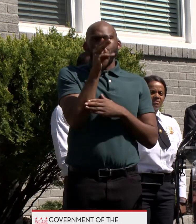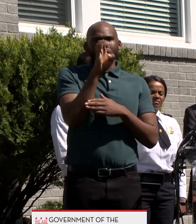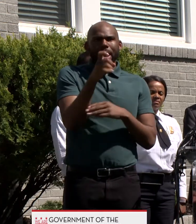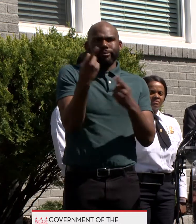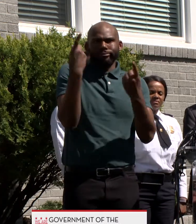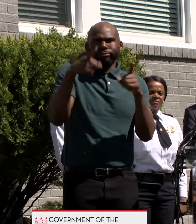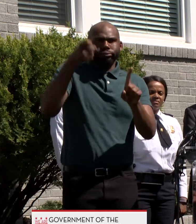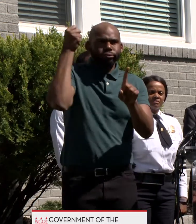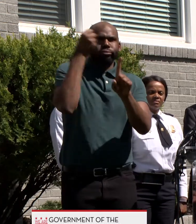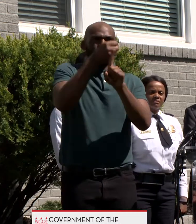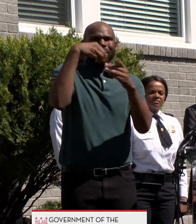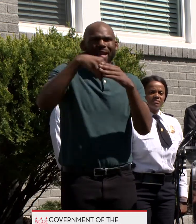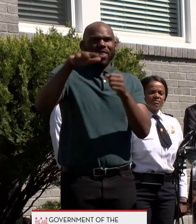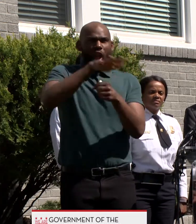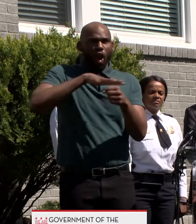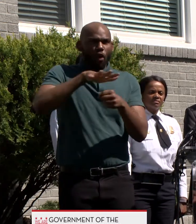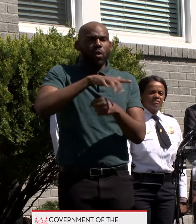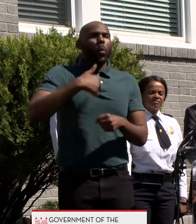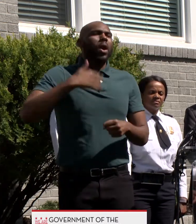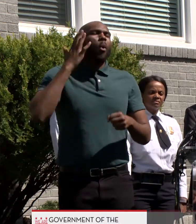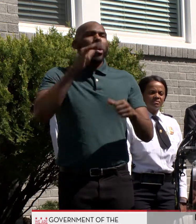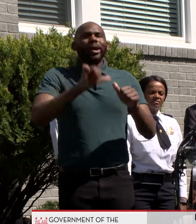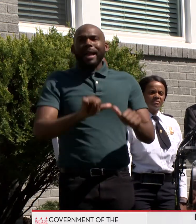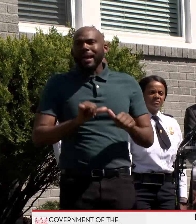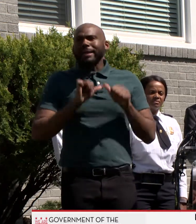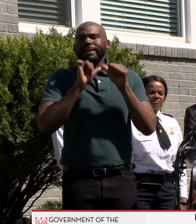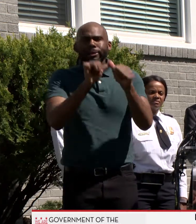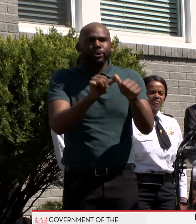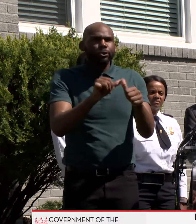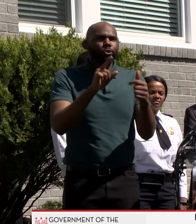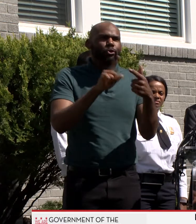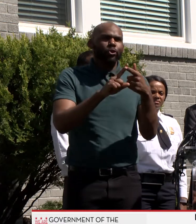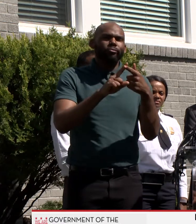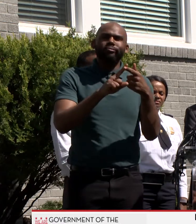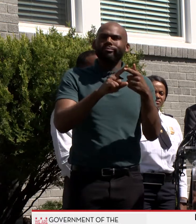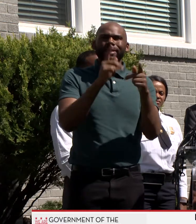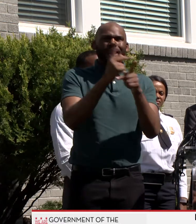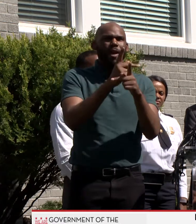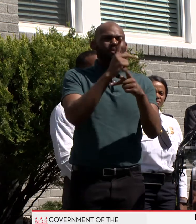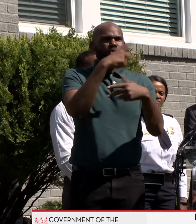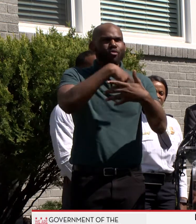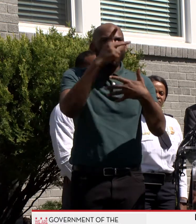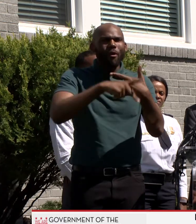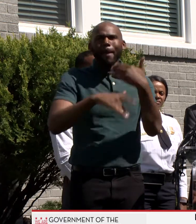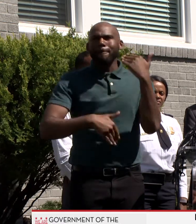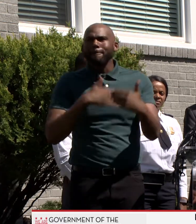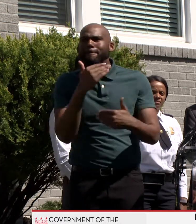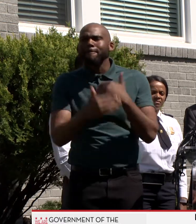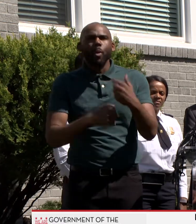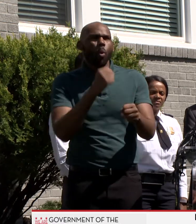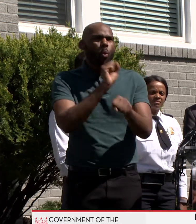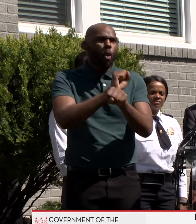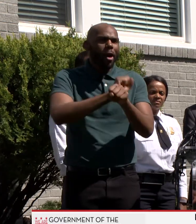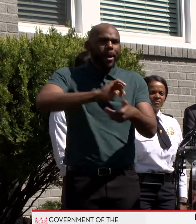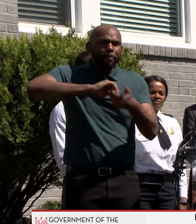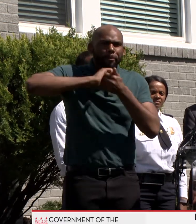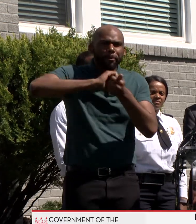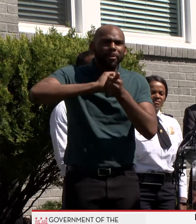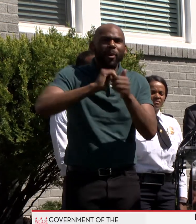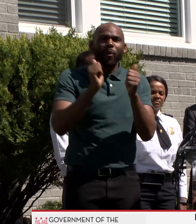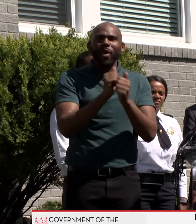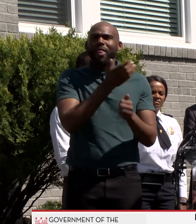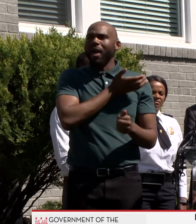committed in the area. So we will continue to keep this program going, continue to work hand in hand with